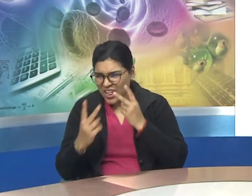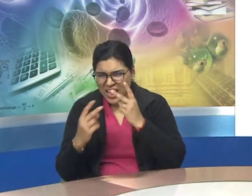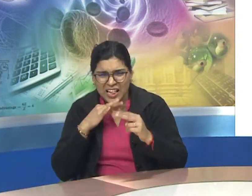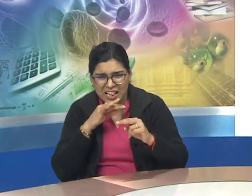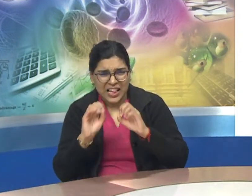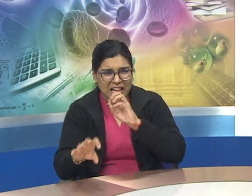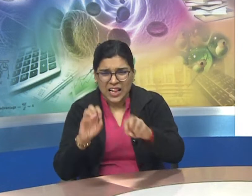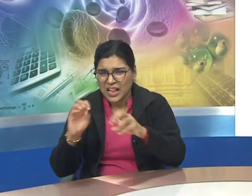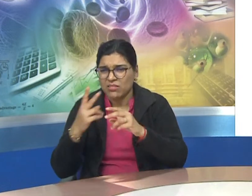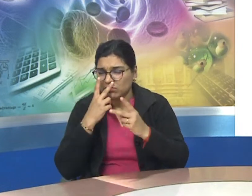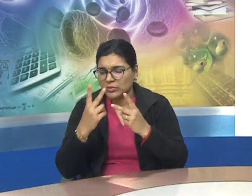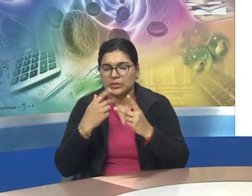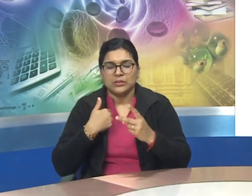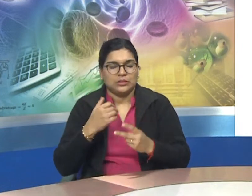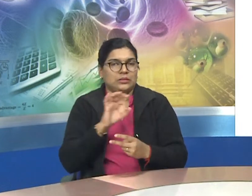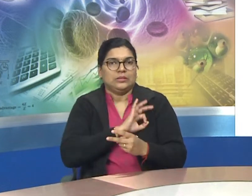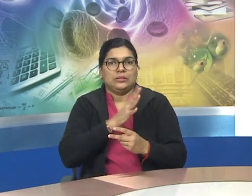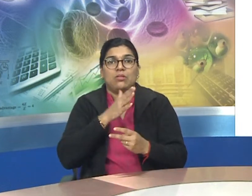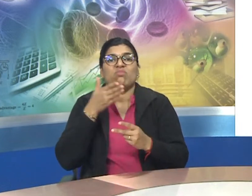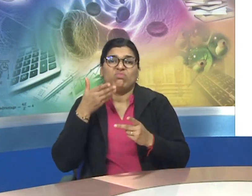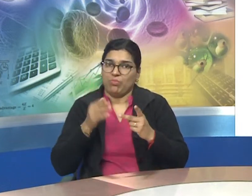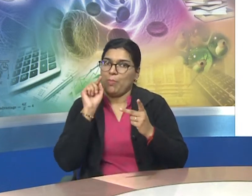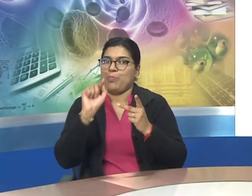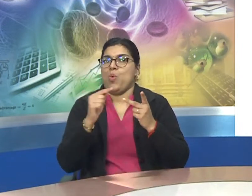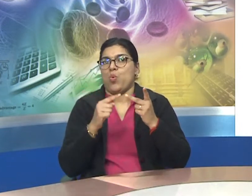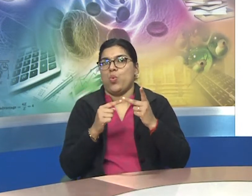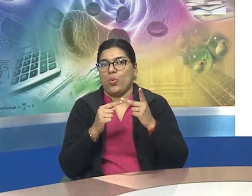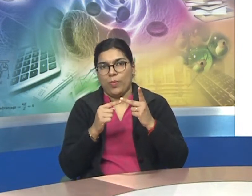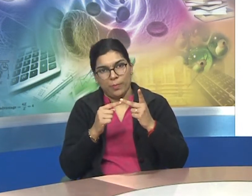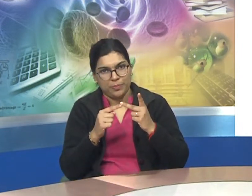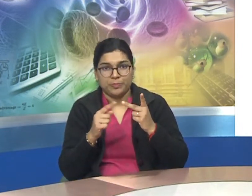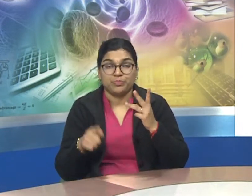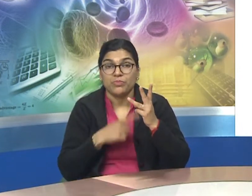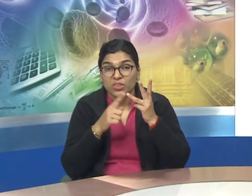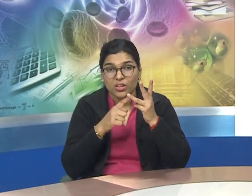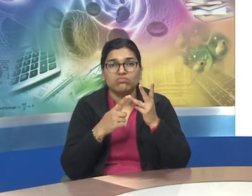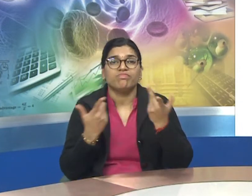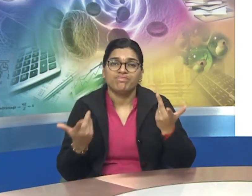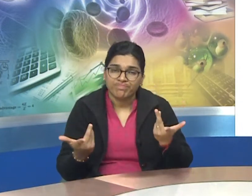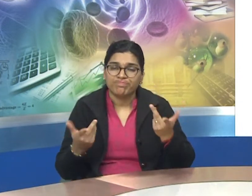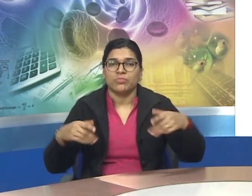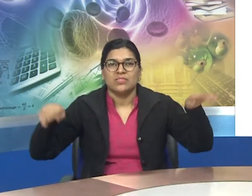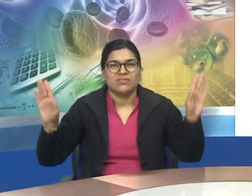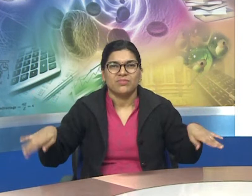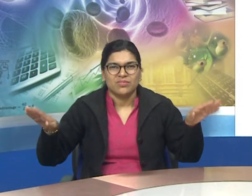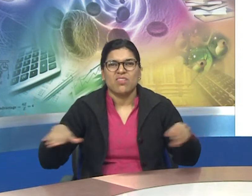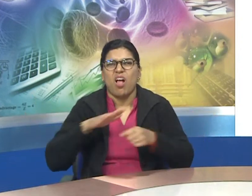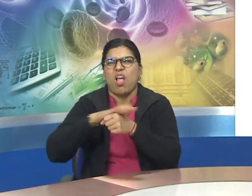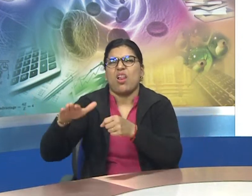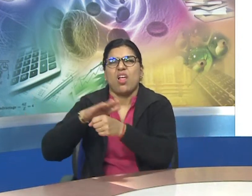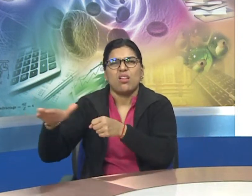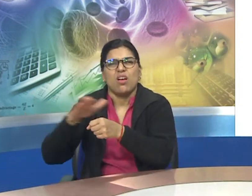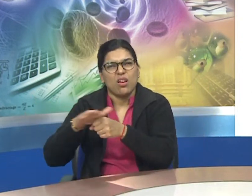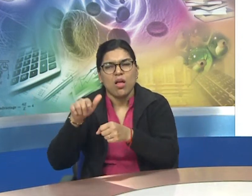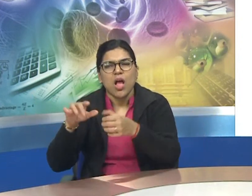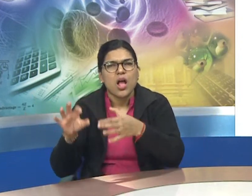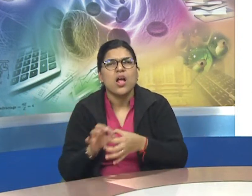So these are all the weakness points. The third point is it kills